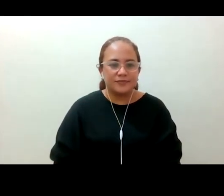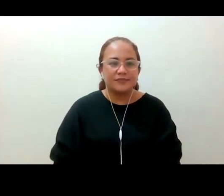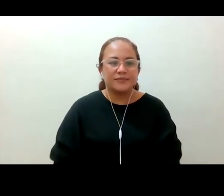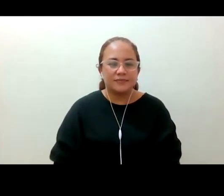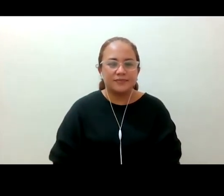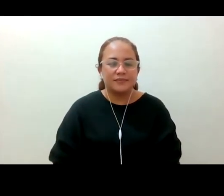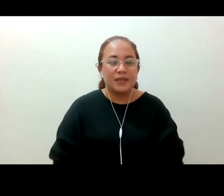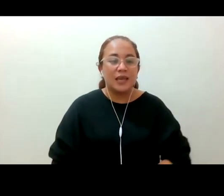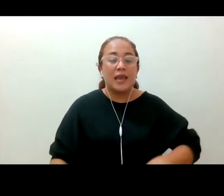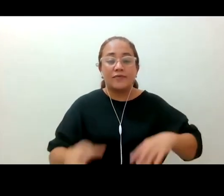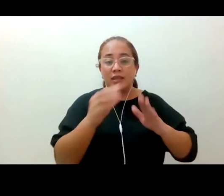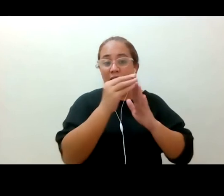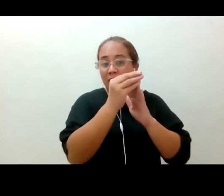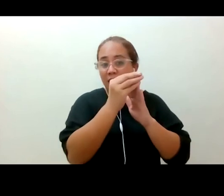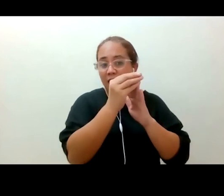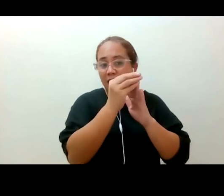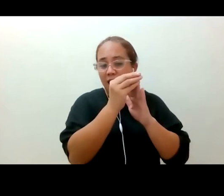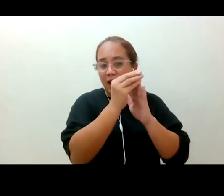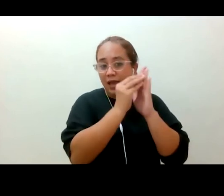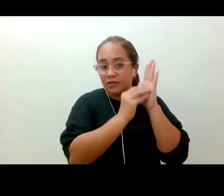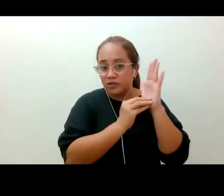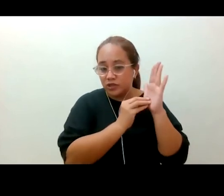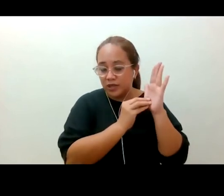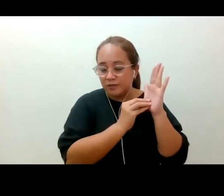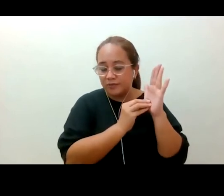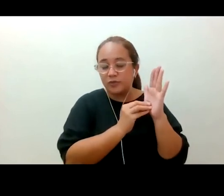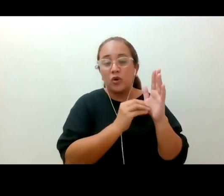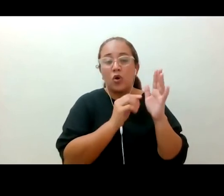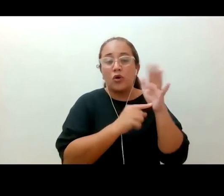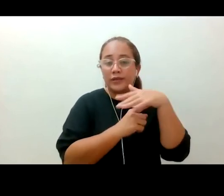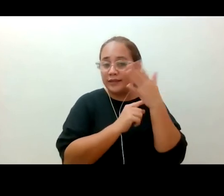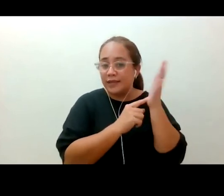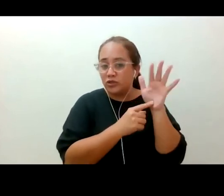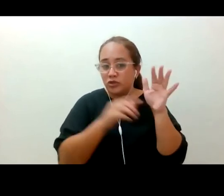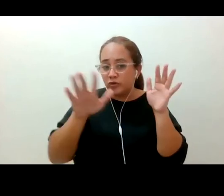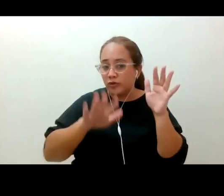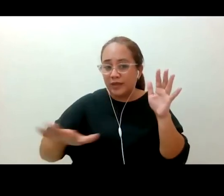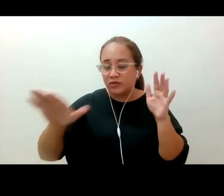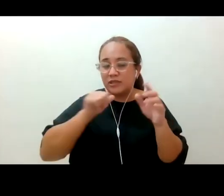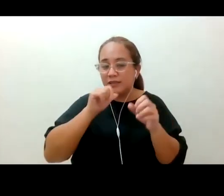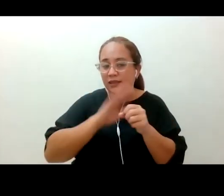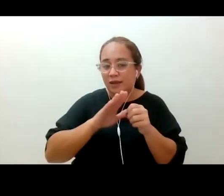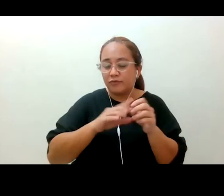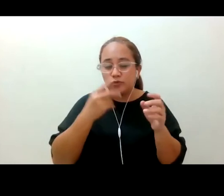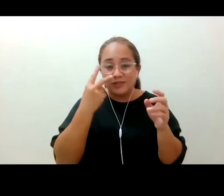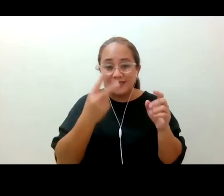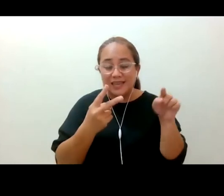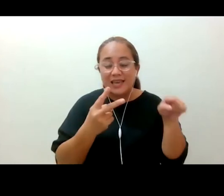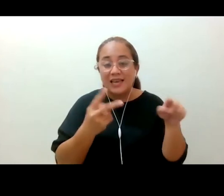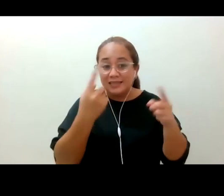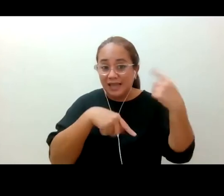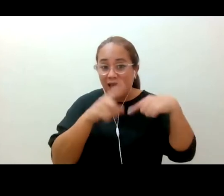So if hand shapes, orientations, and locations are not enough to distinguish the signs, the next parameter is